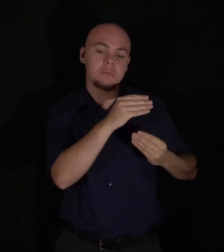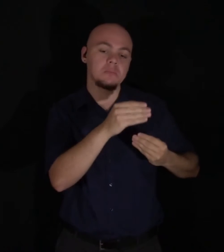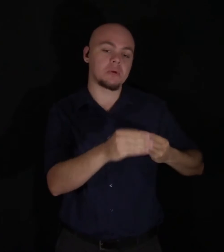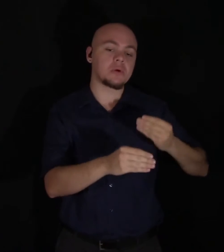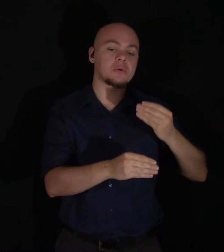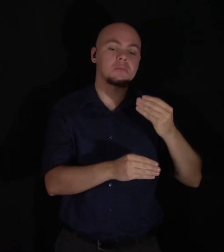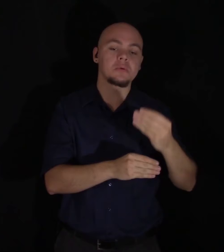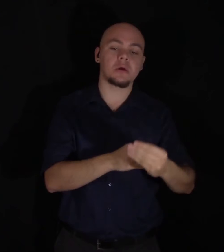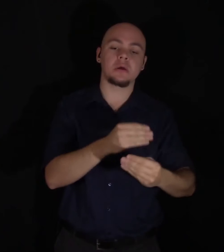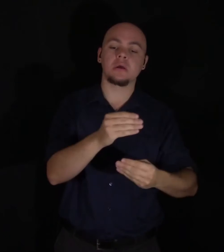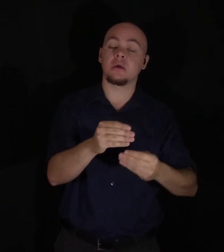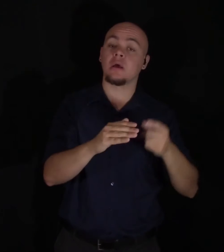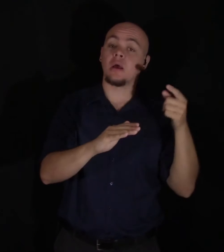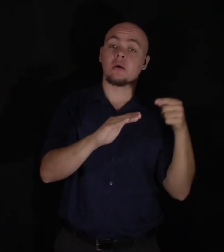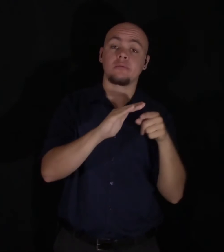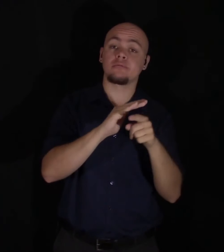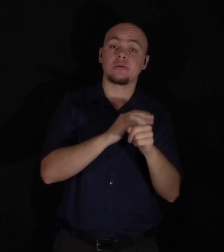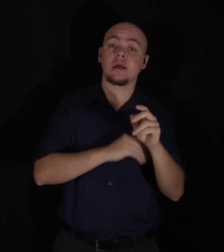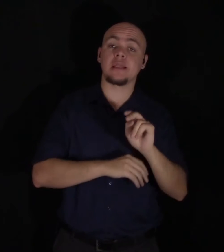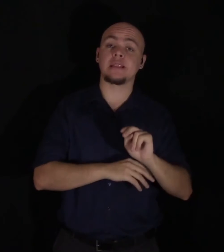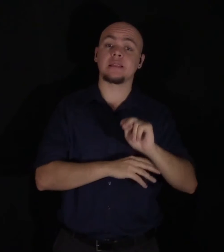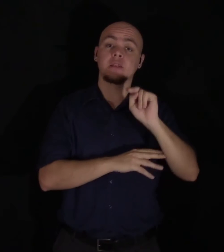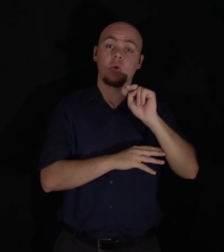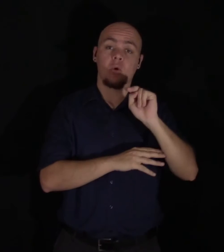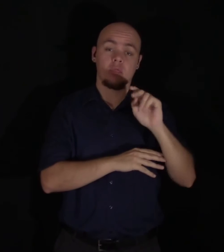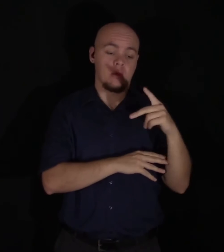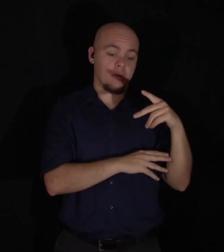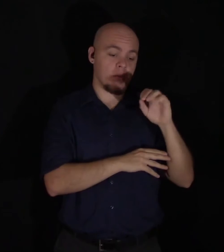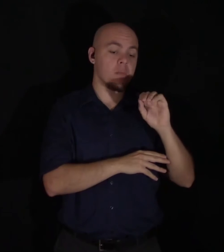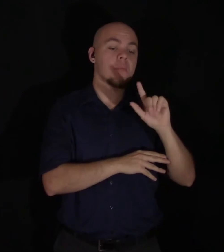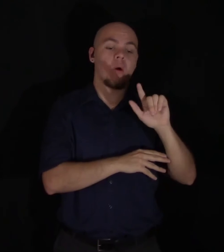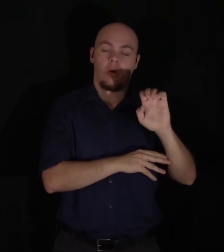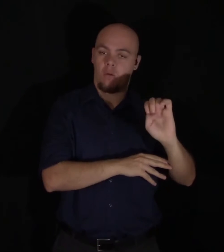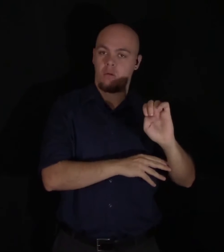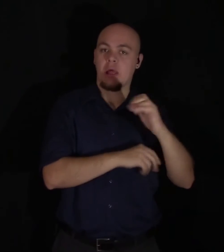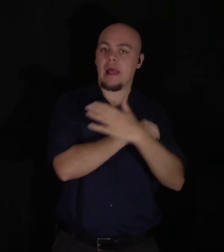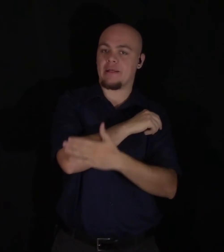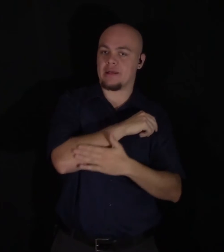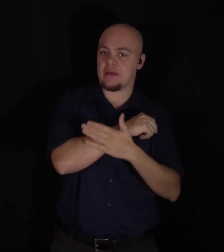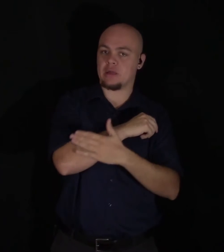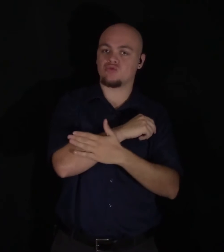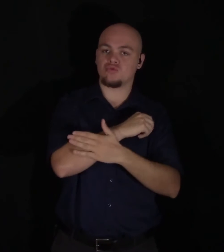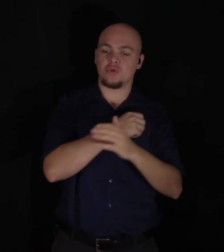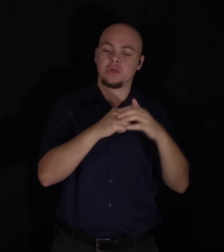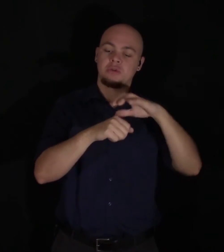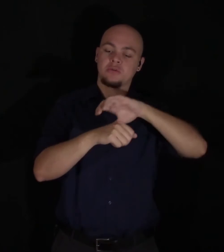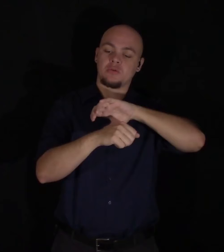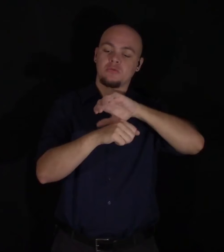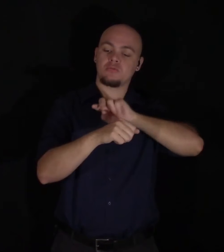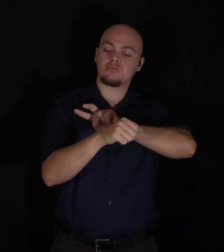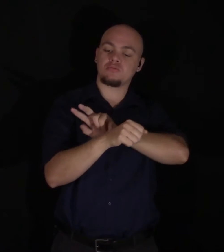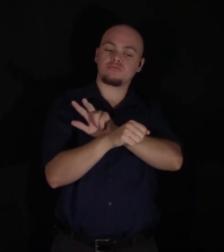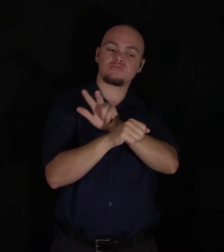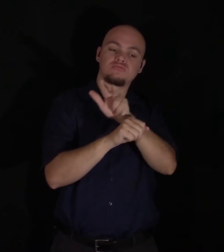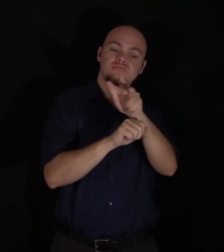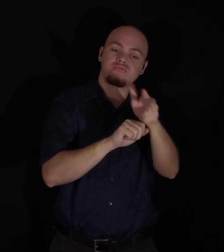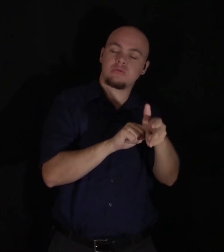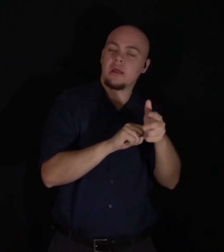discovering a passage near the pole to all those countries, to reach which at present so many months